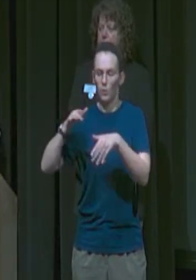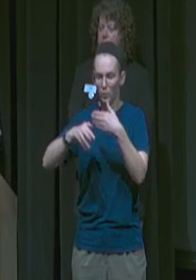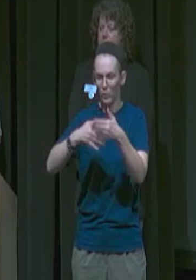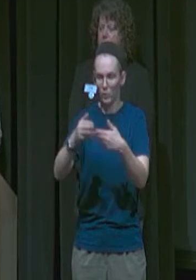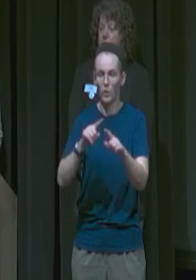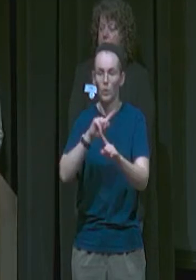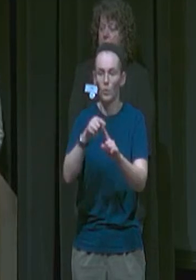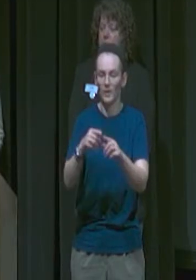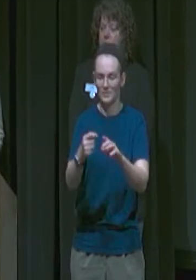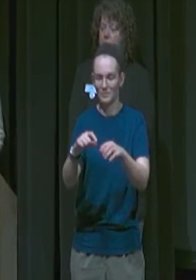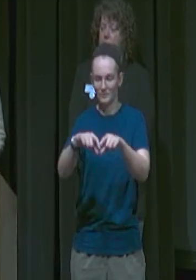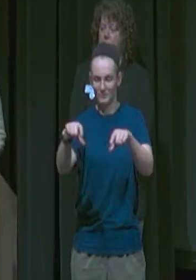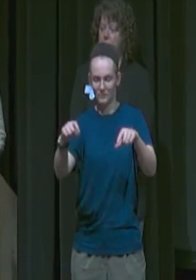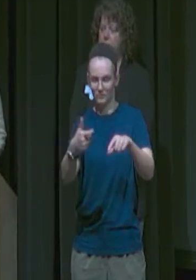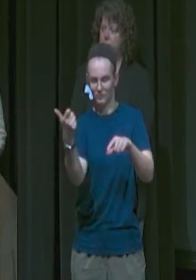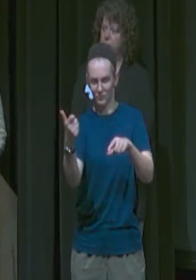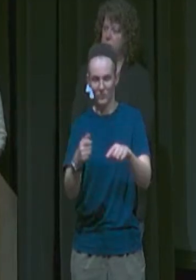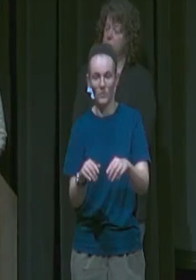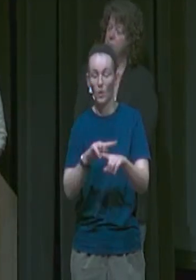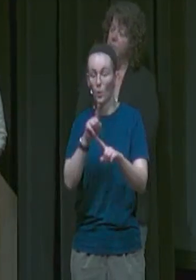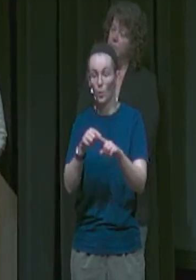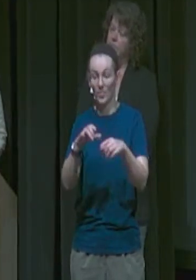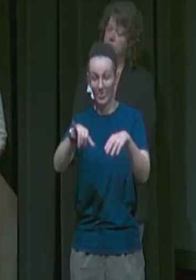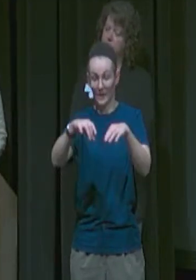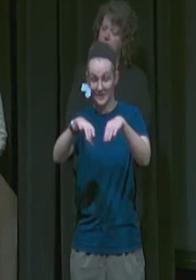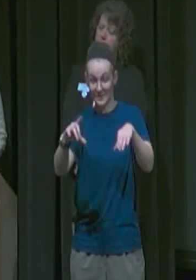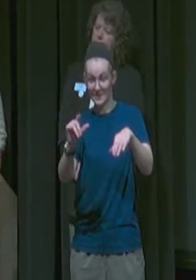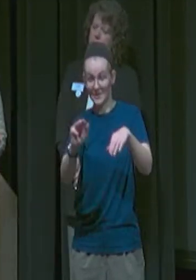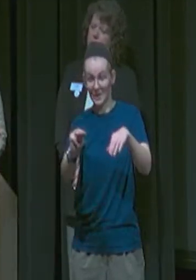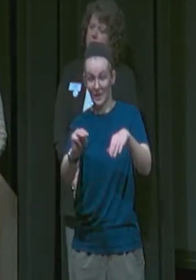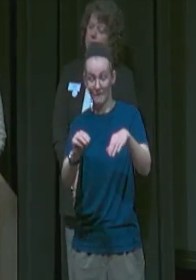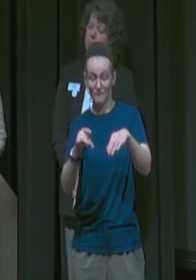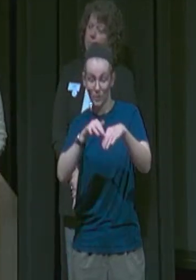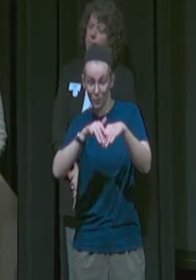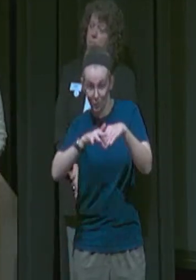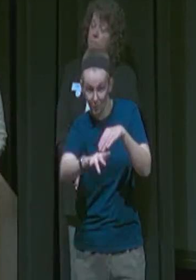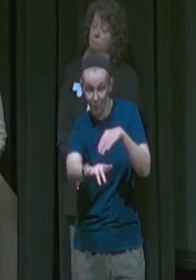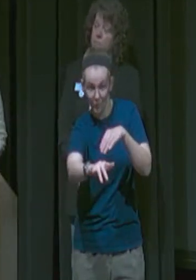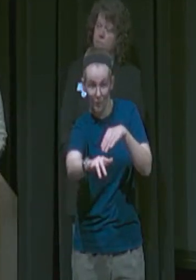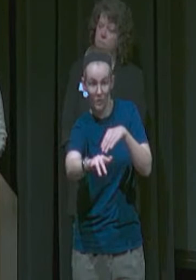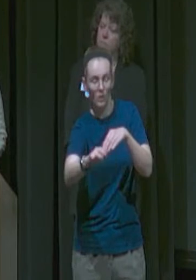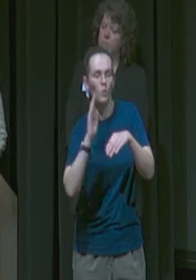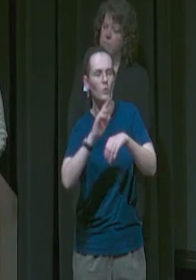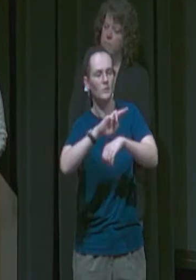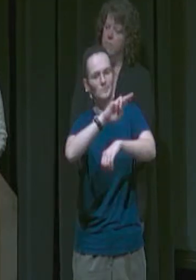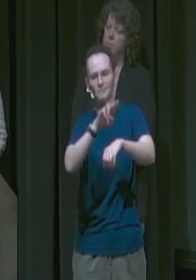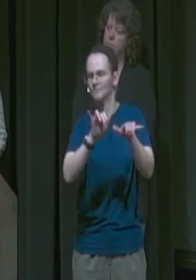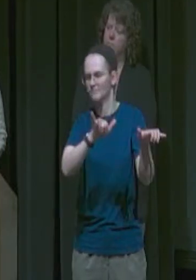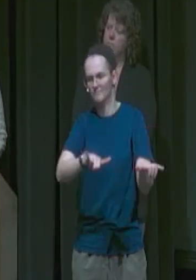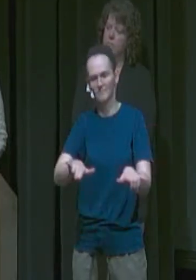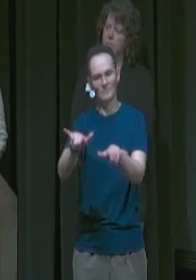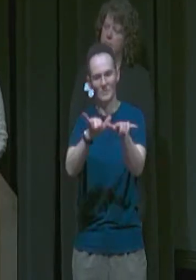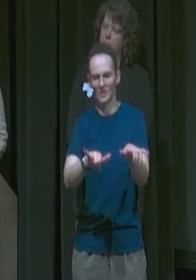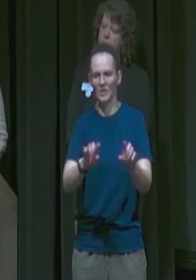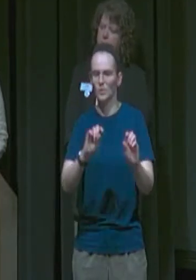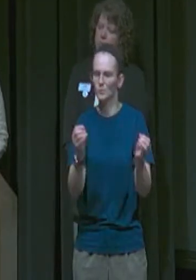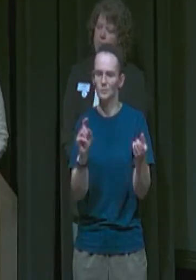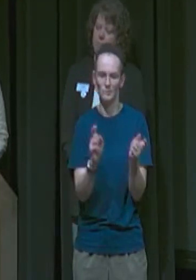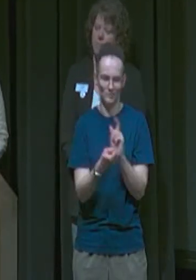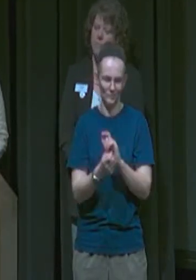out. Once it gets to the dam and resumes its flow downstream, it is going to be no different than it is